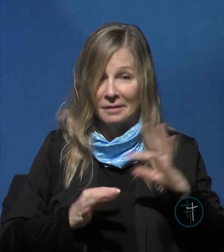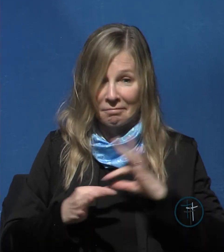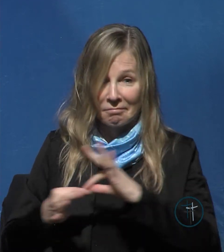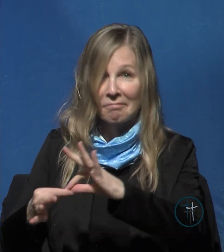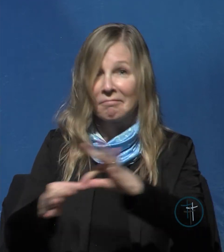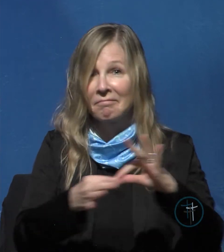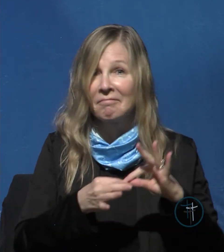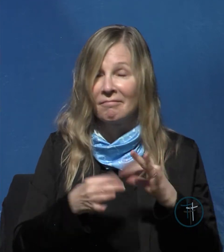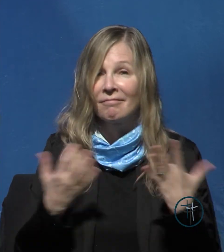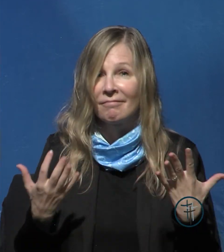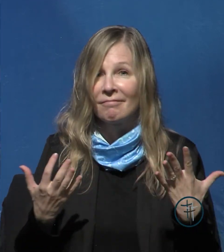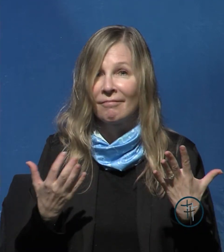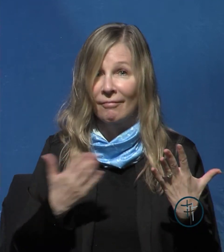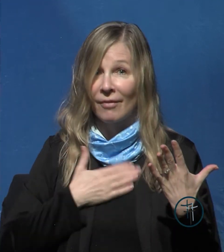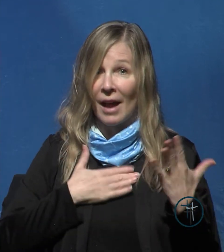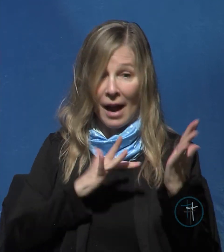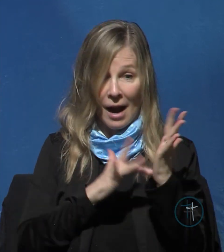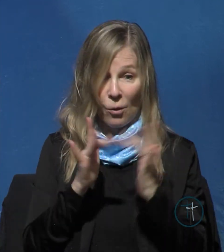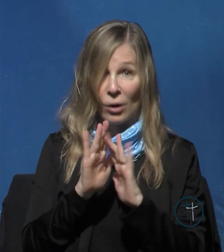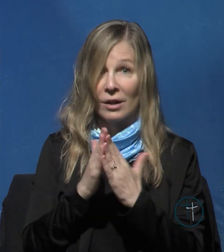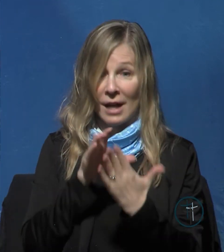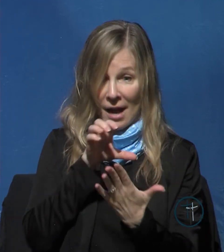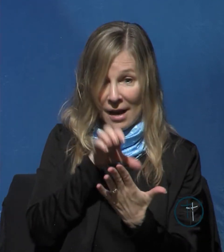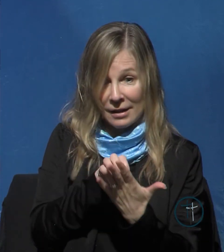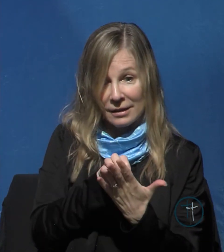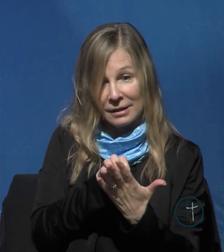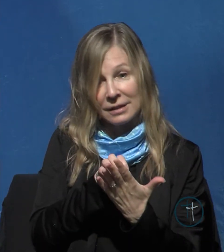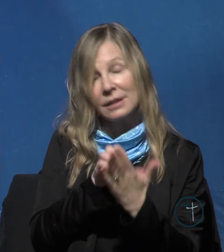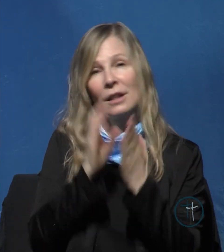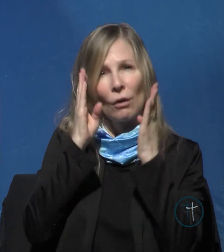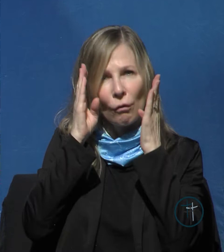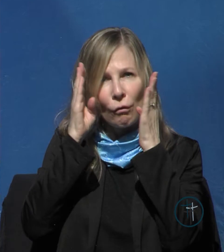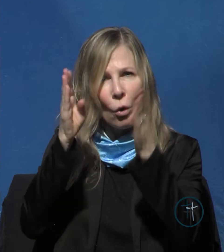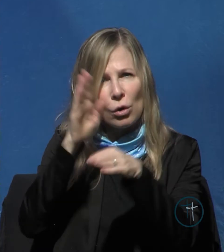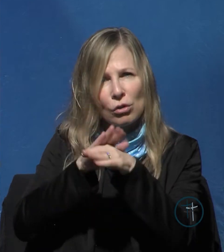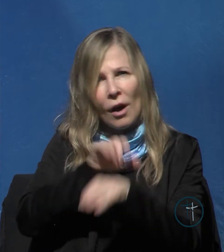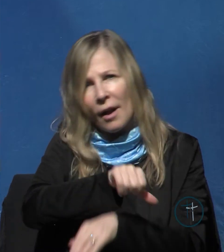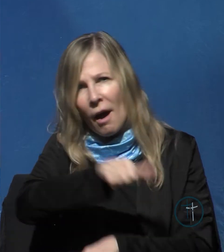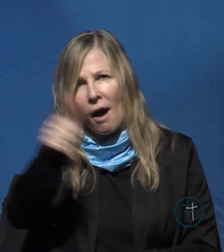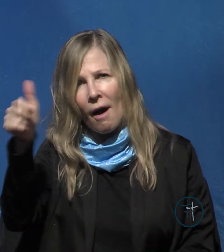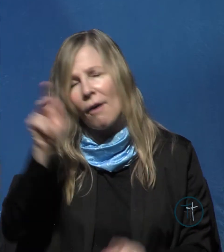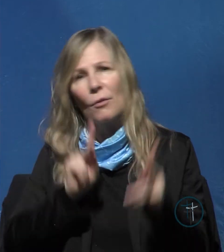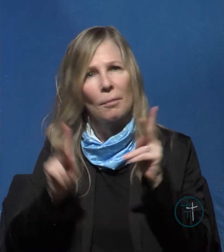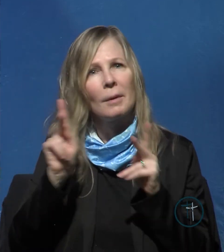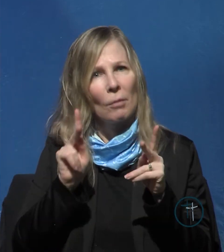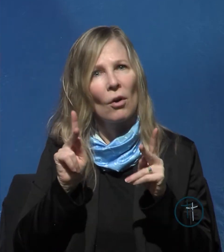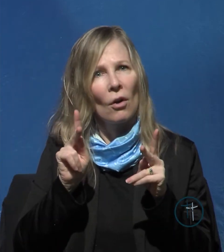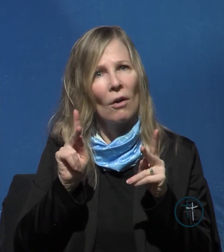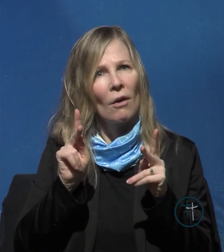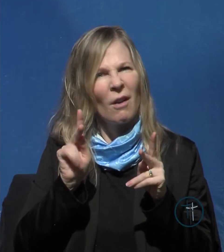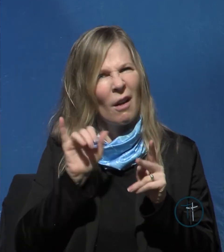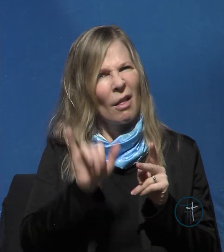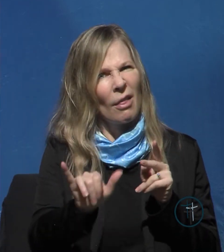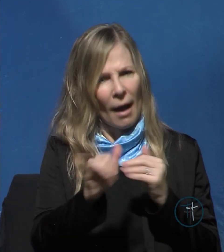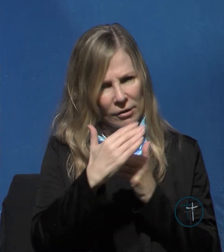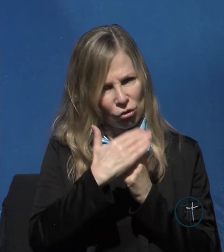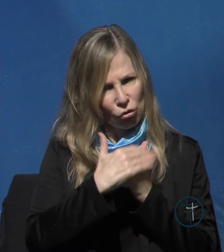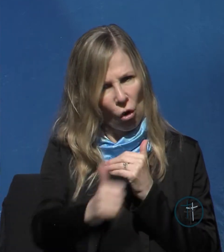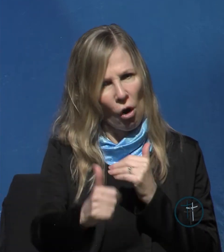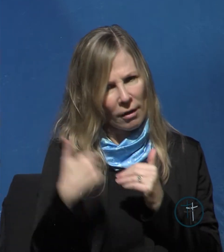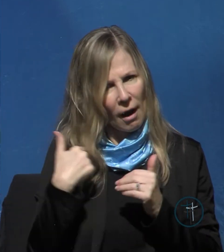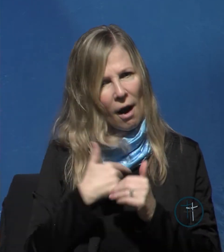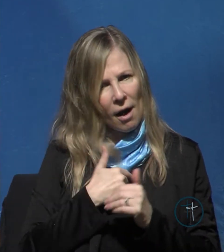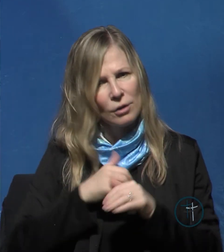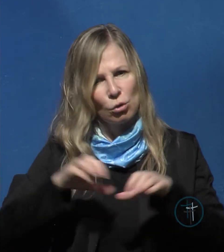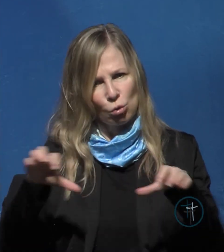Our text this morning is others-focused. It's calling us to something that is the exact